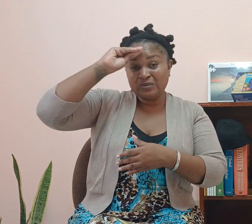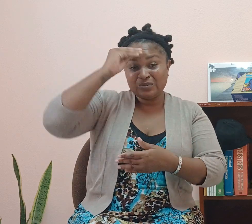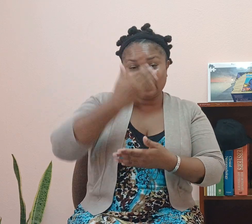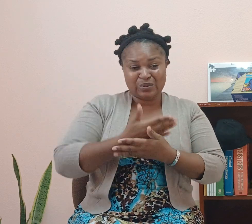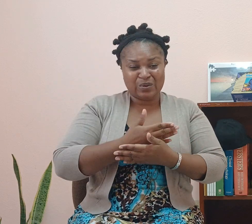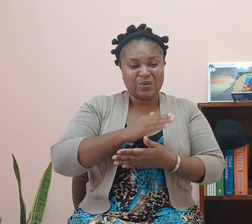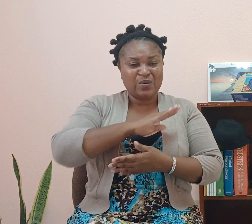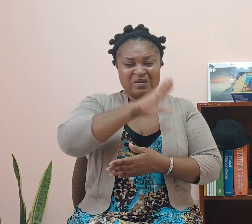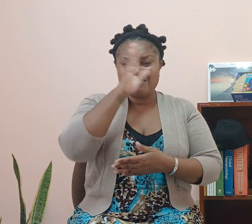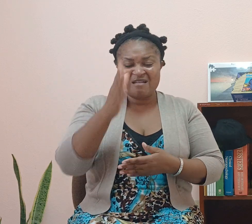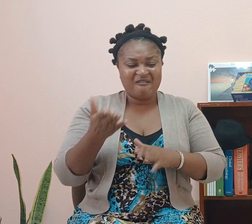life.